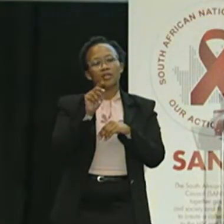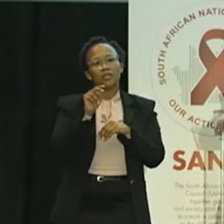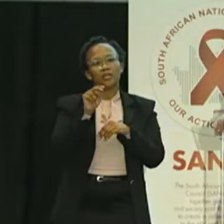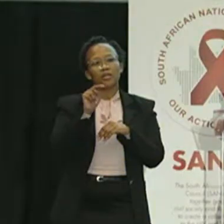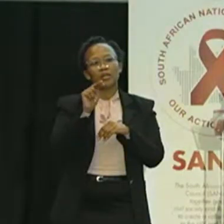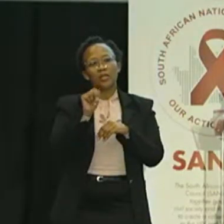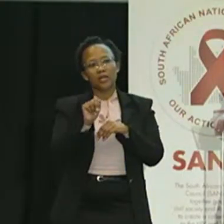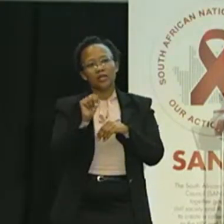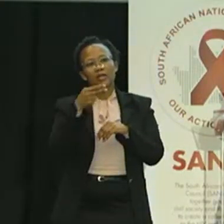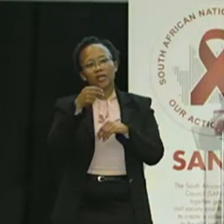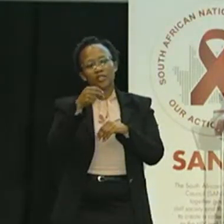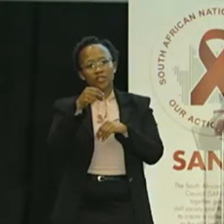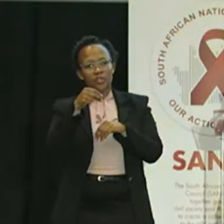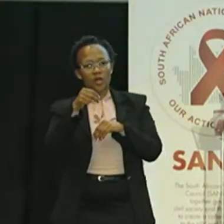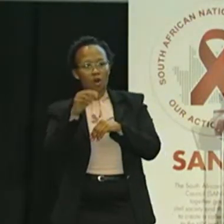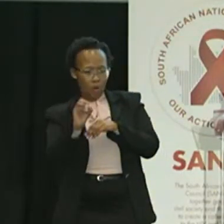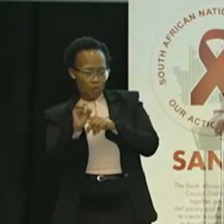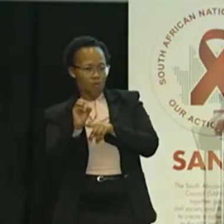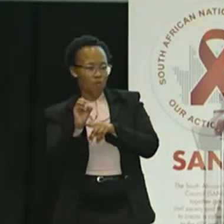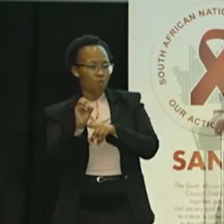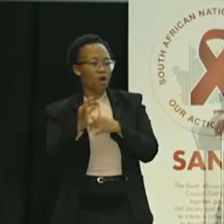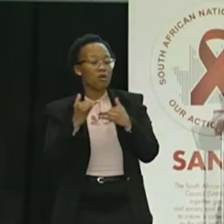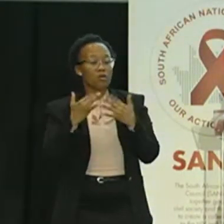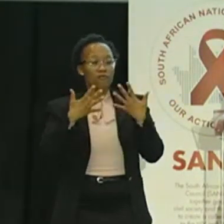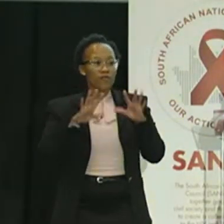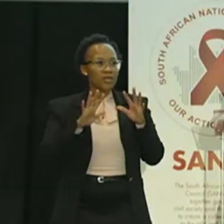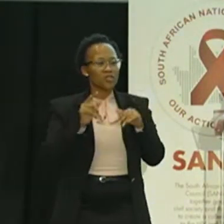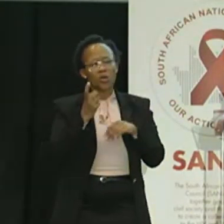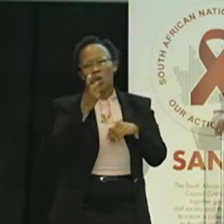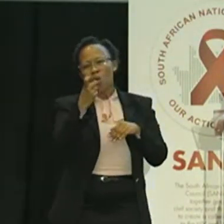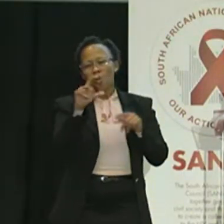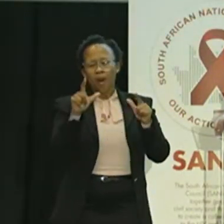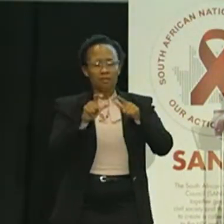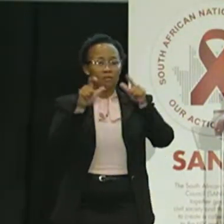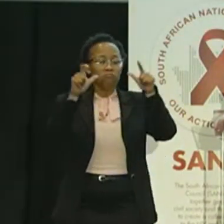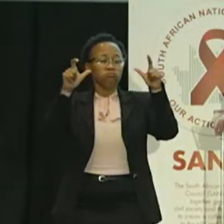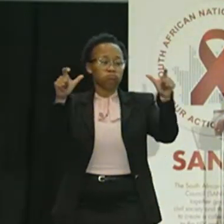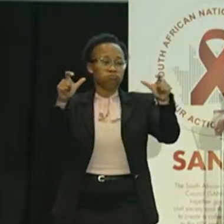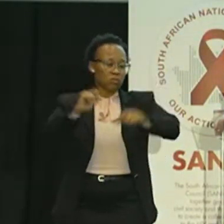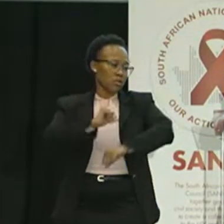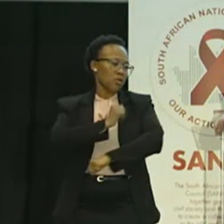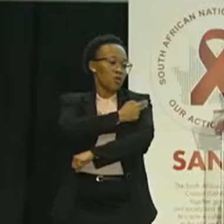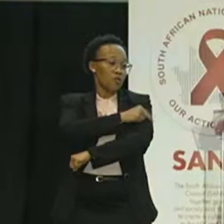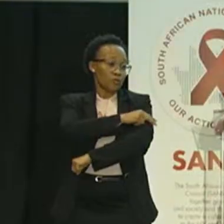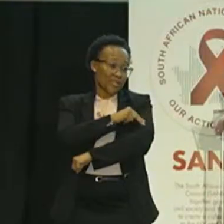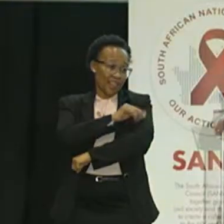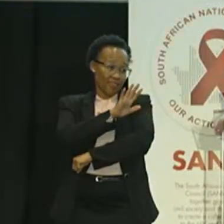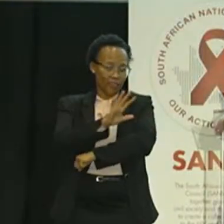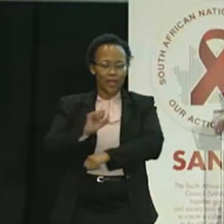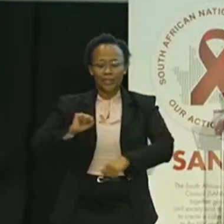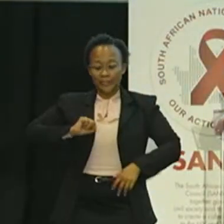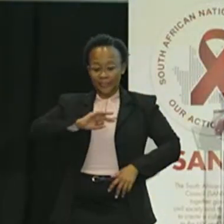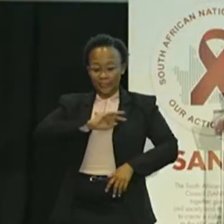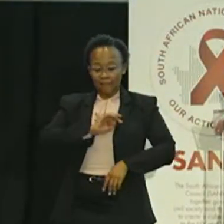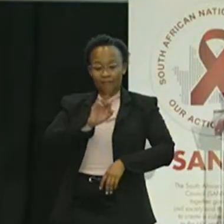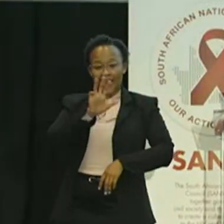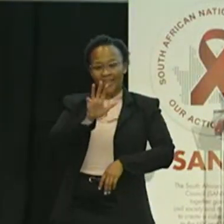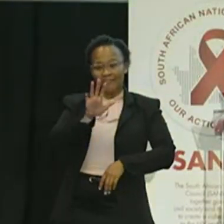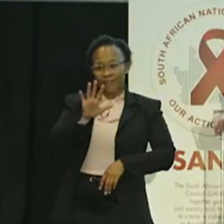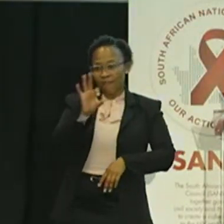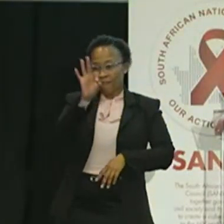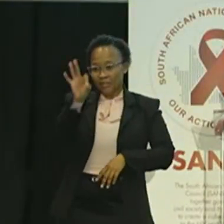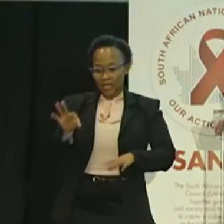with having visited one large hospital, 95% of all their staff having